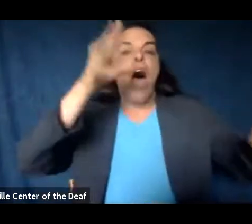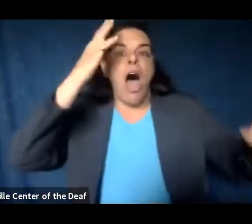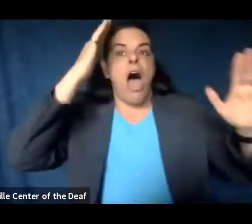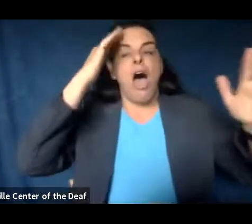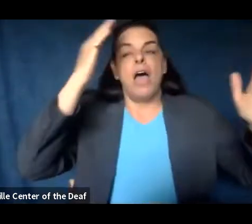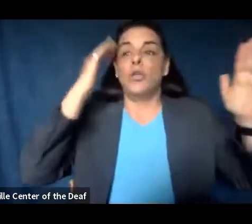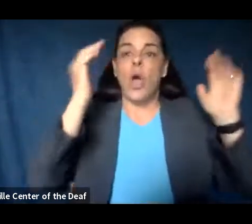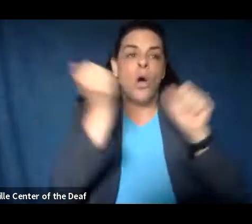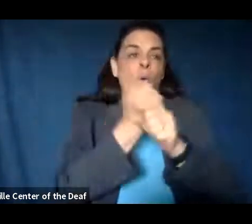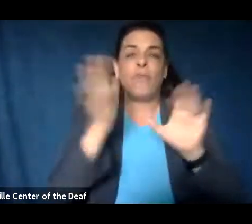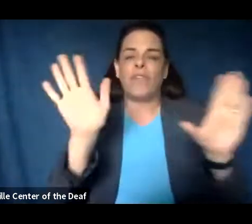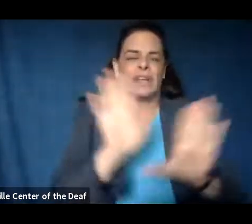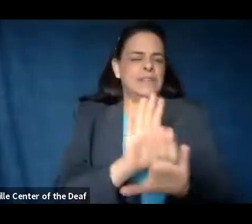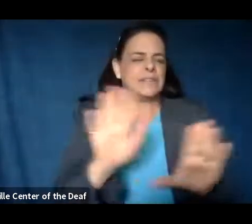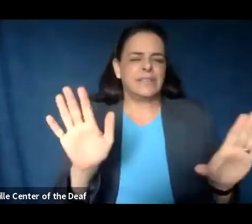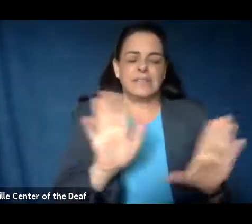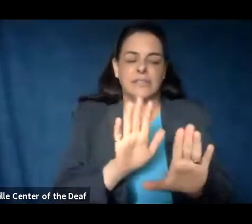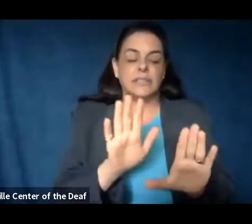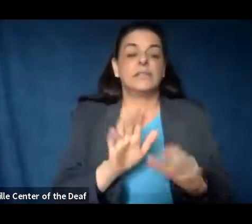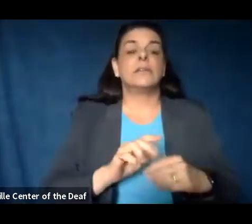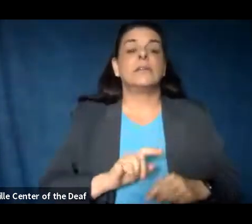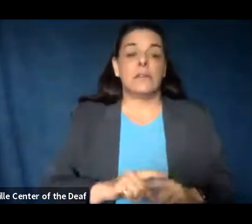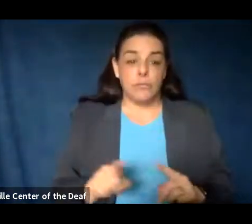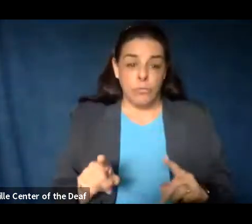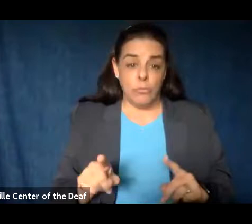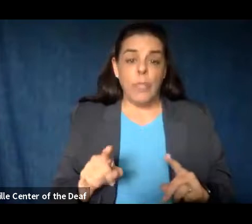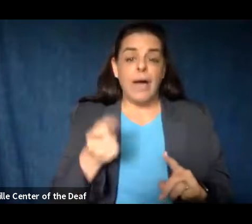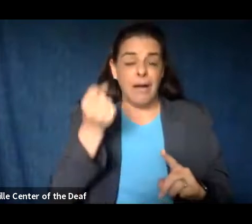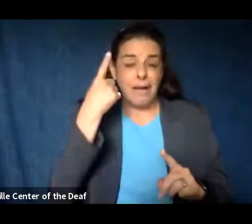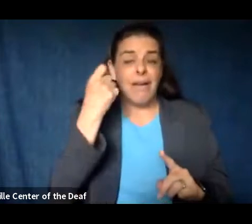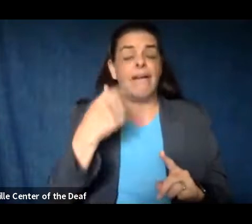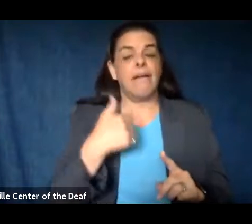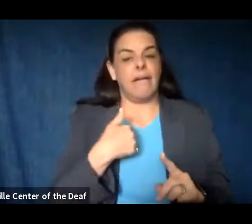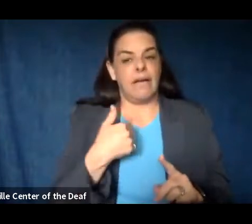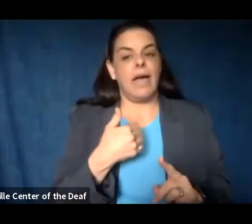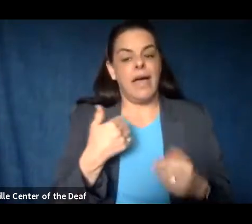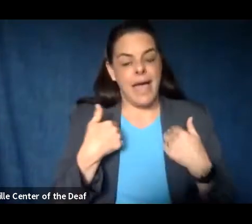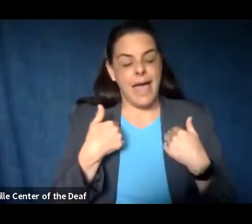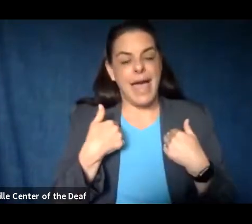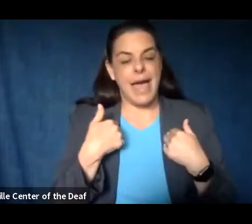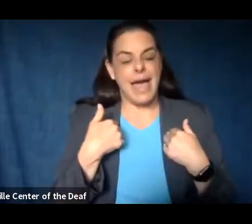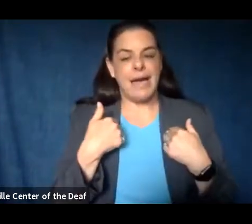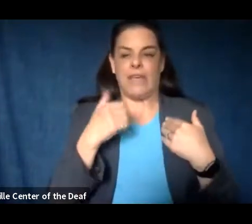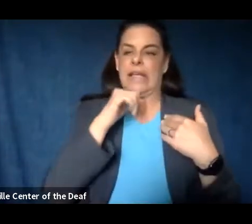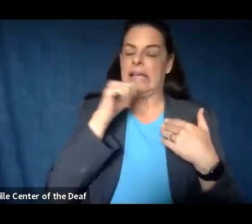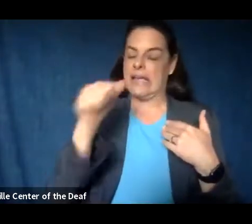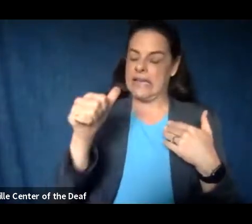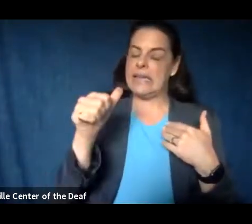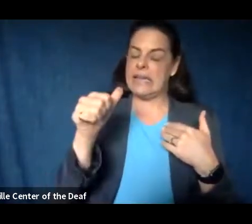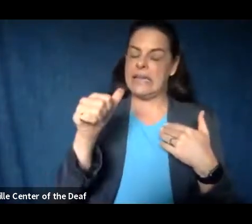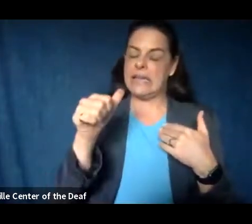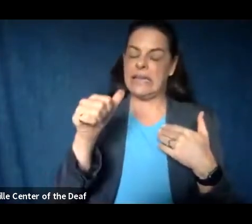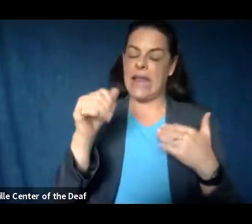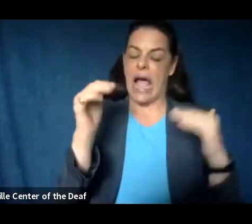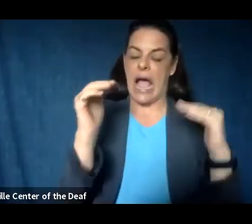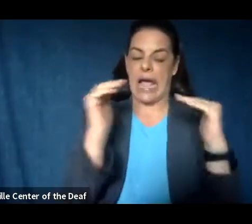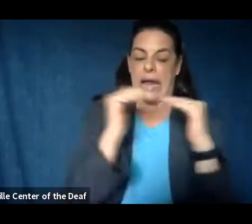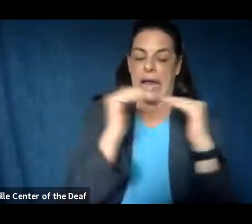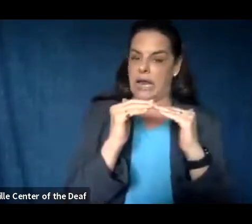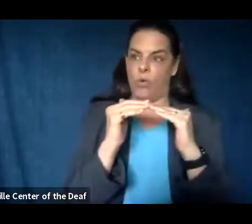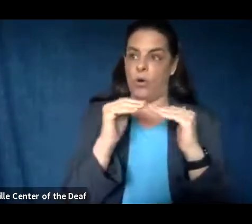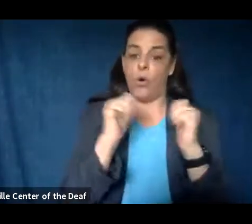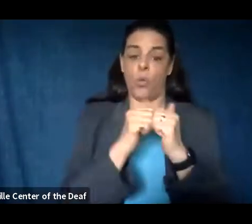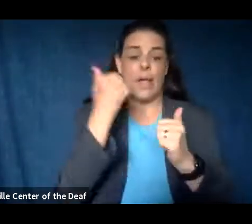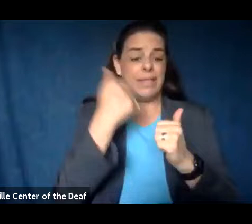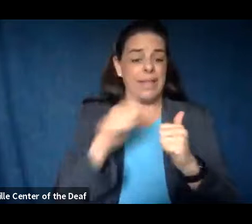available. That said, there is a long history of inequities seen in virtually every other illness,